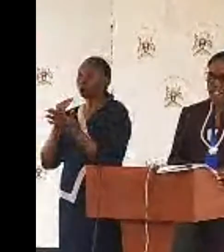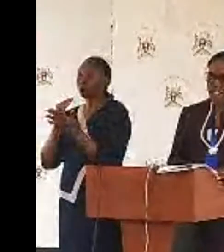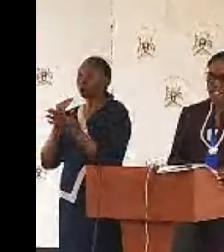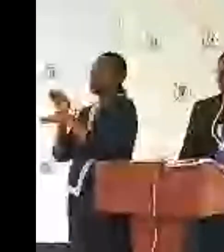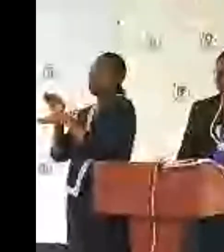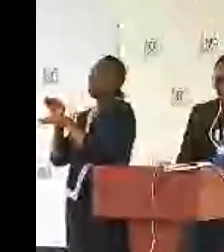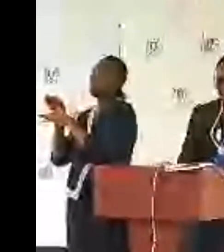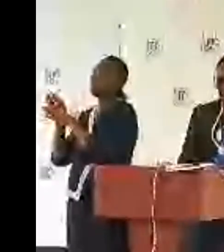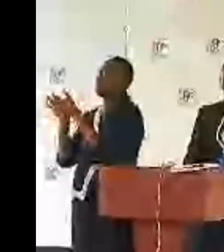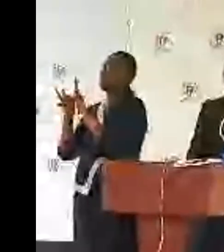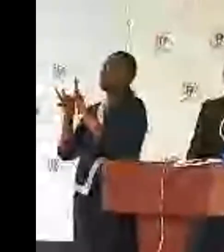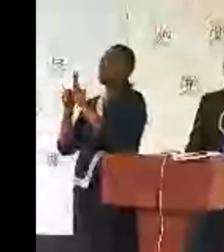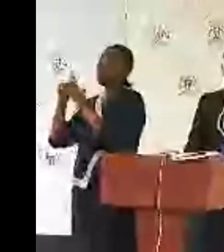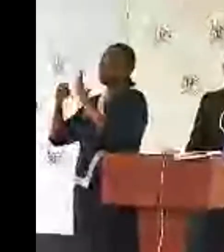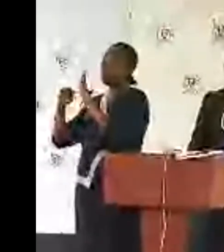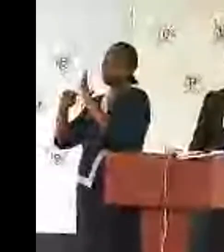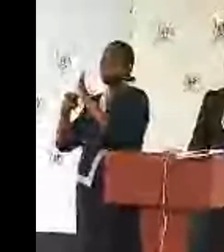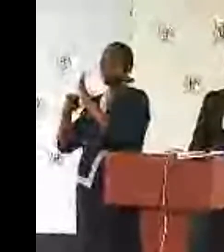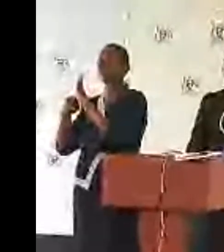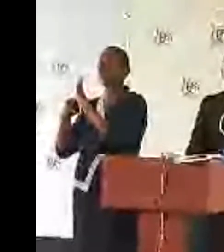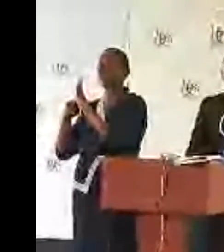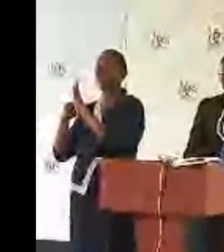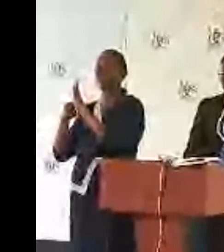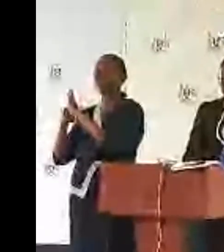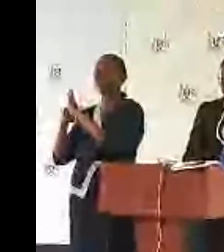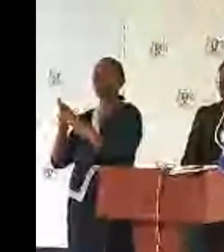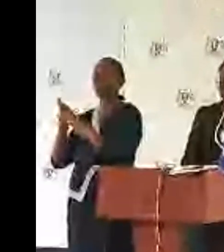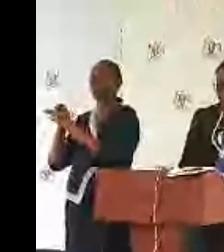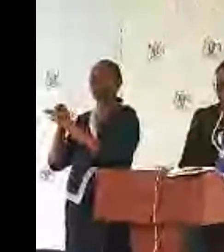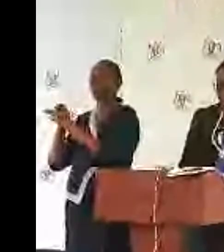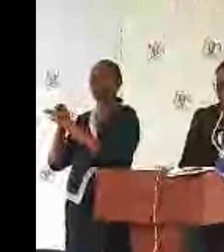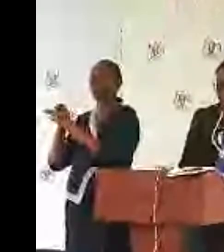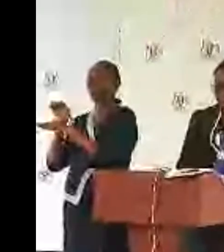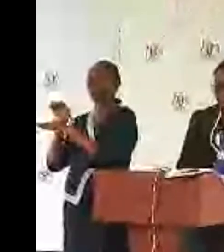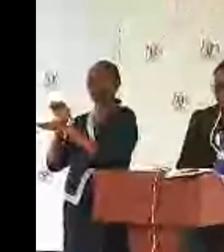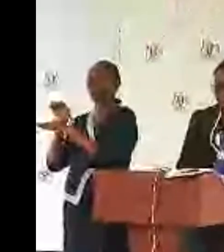kinnawaaki ekiteekateeka ebisomesebwa ekya National Curriculum Committee